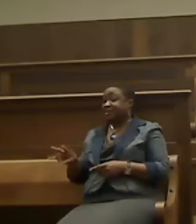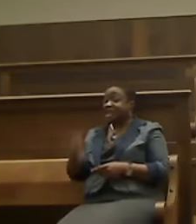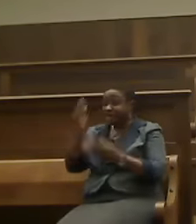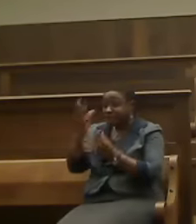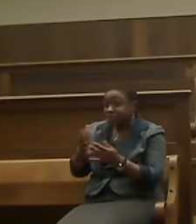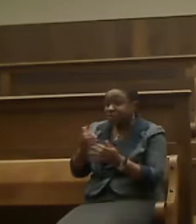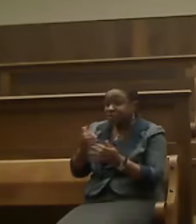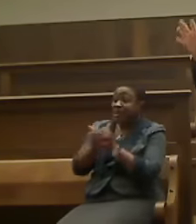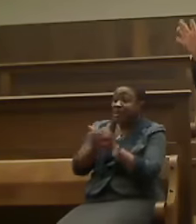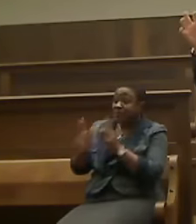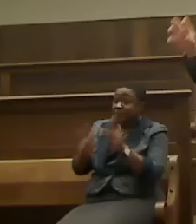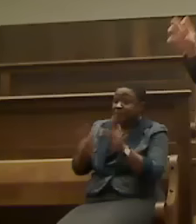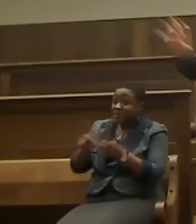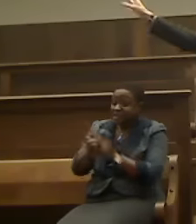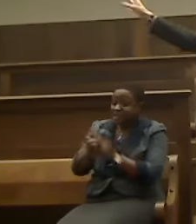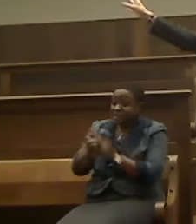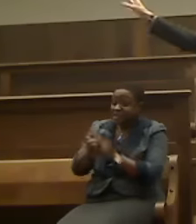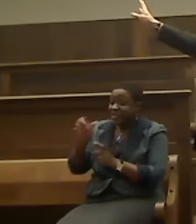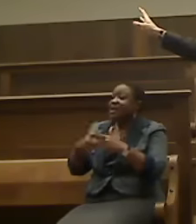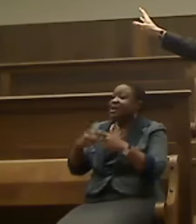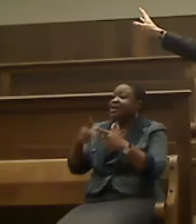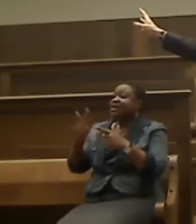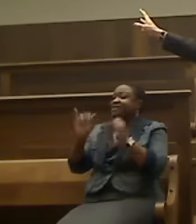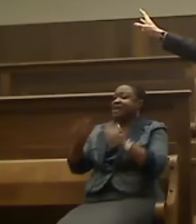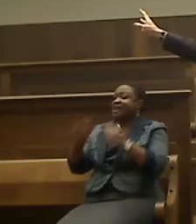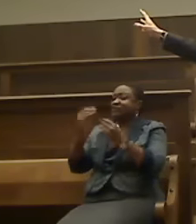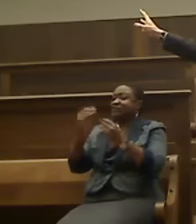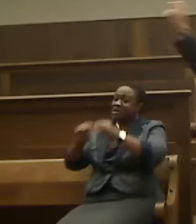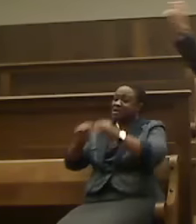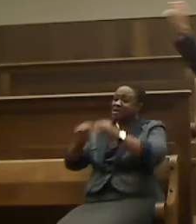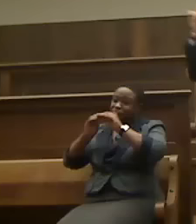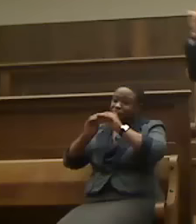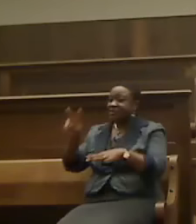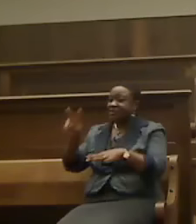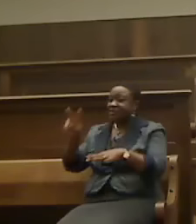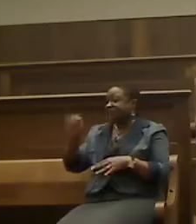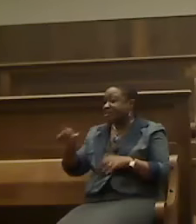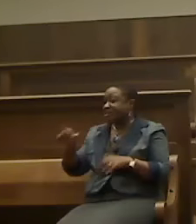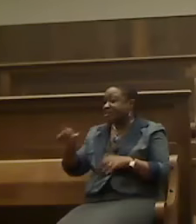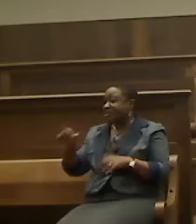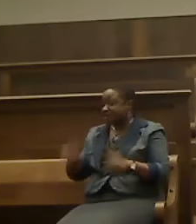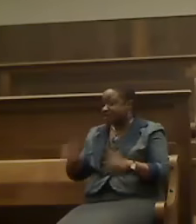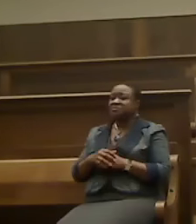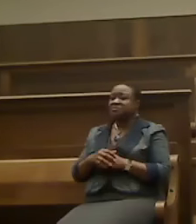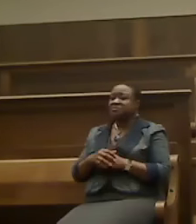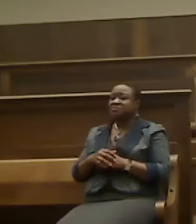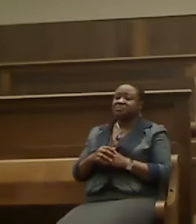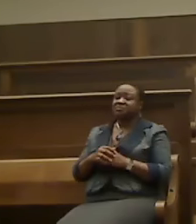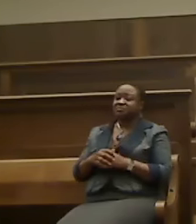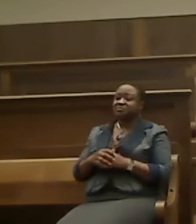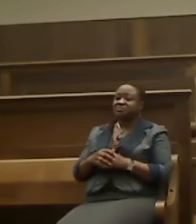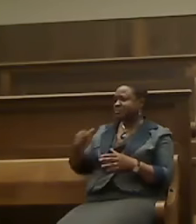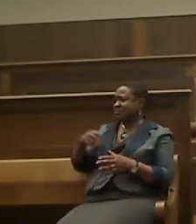diet makes the information go viral. Now, I can tell that you